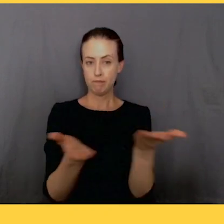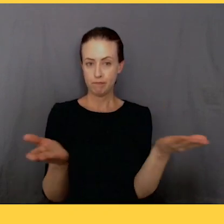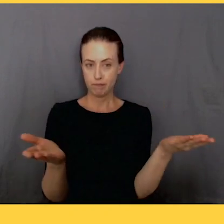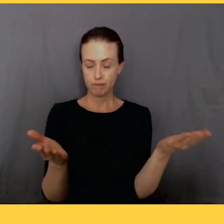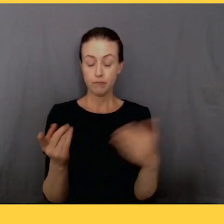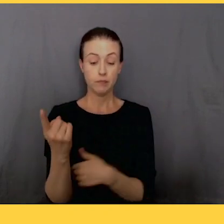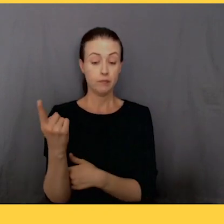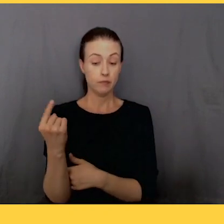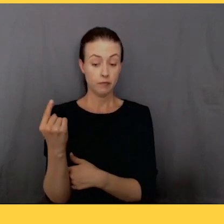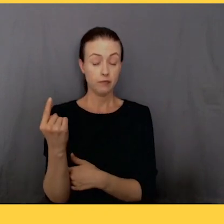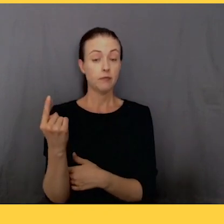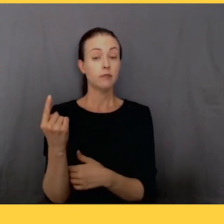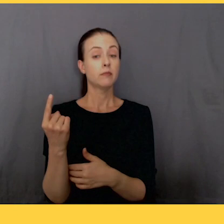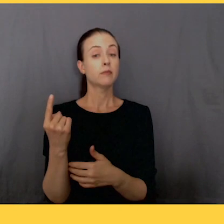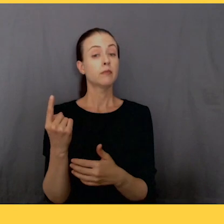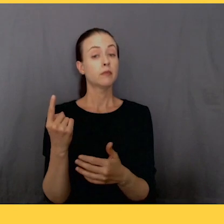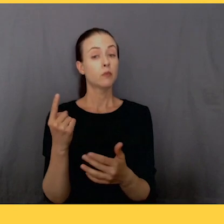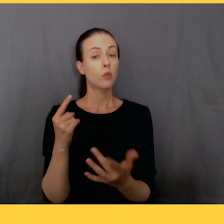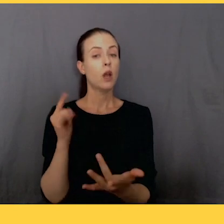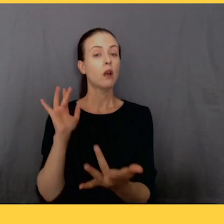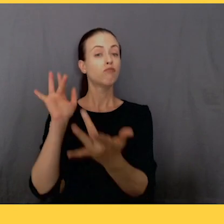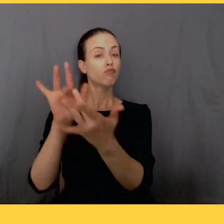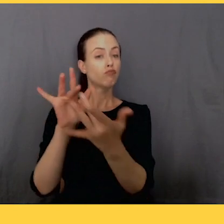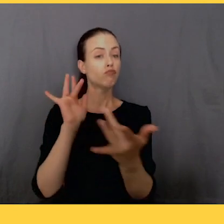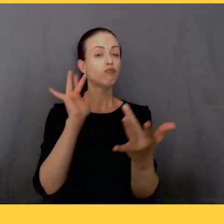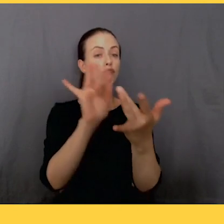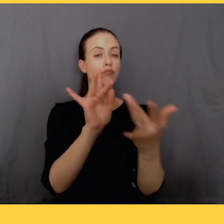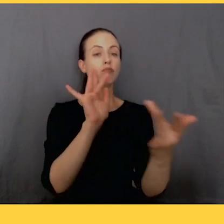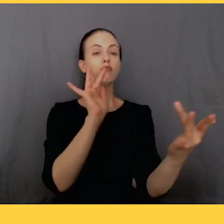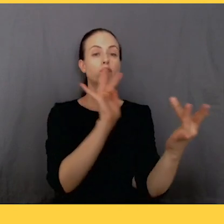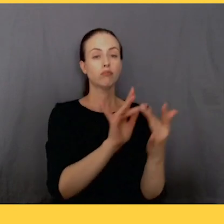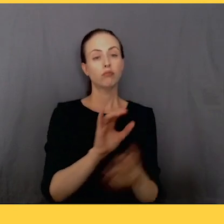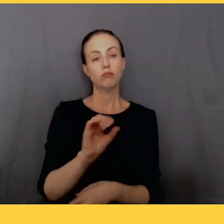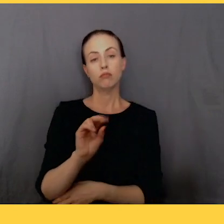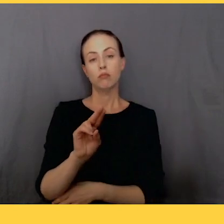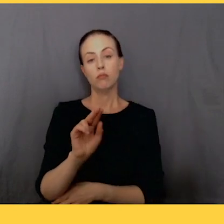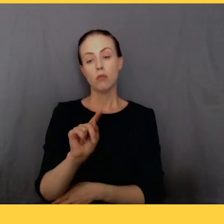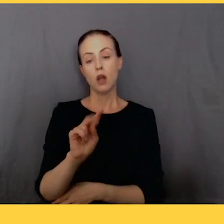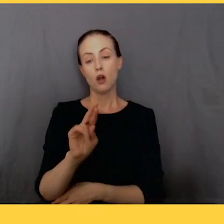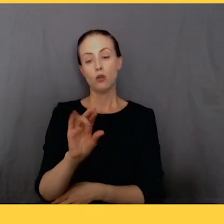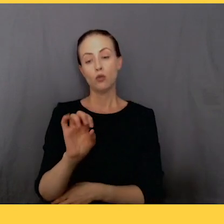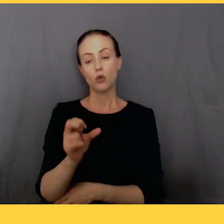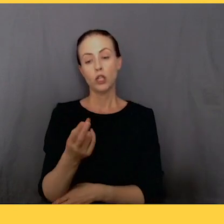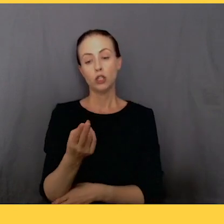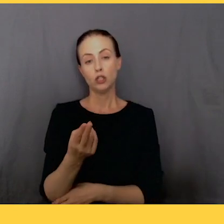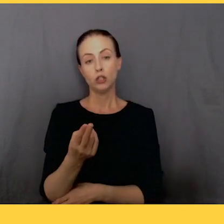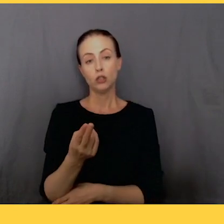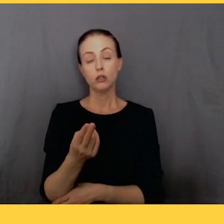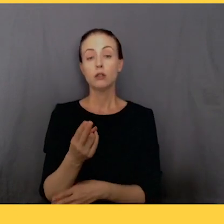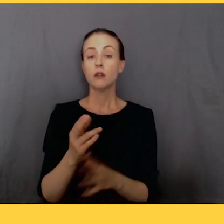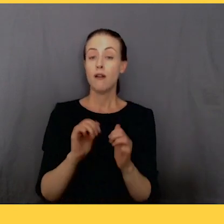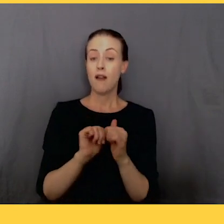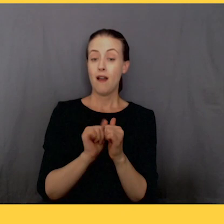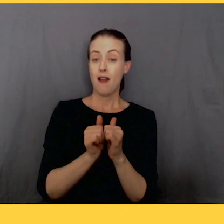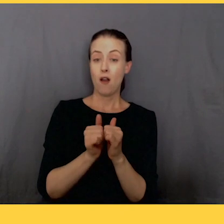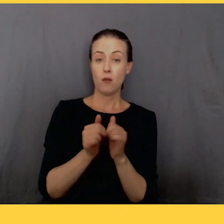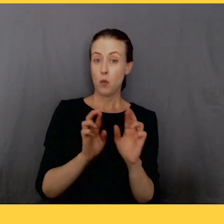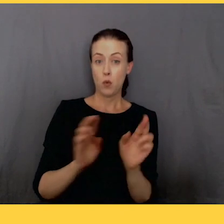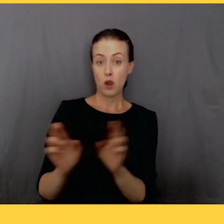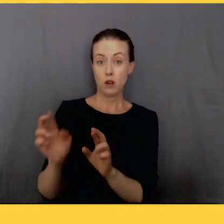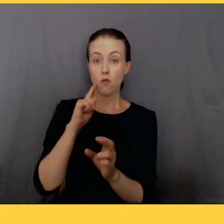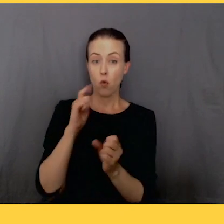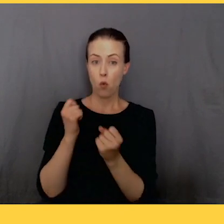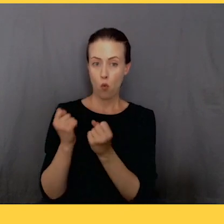to have a robust community outreach effort to help our customers prepare for wildfire related events. SCE conducted